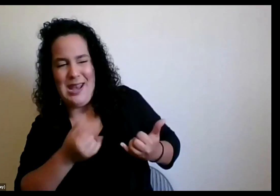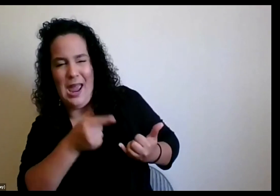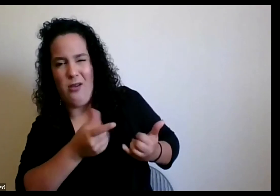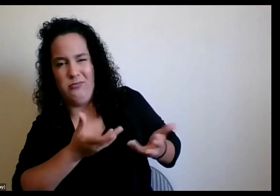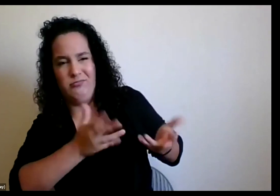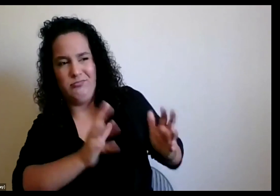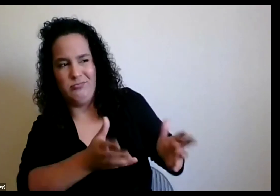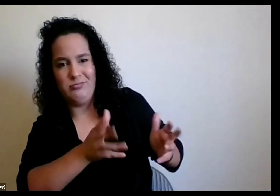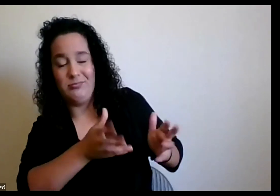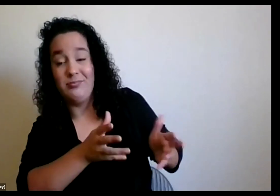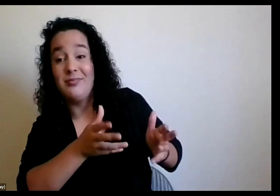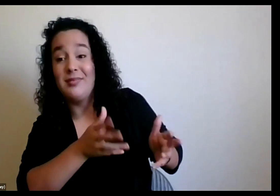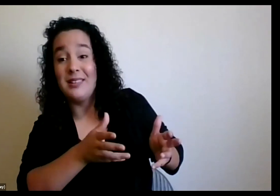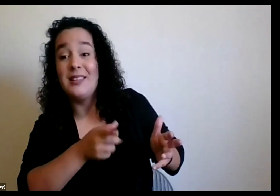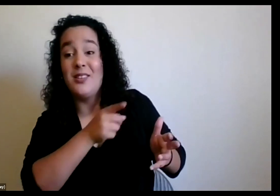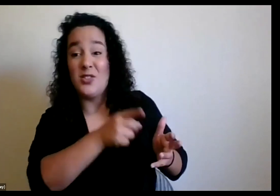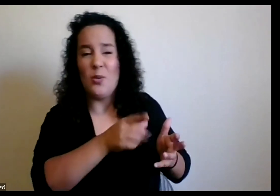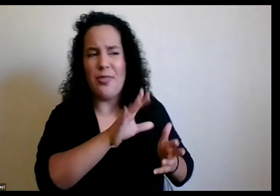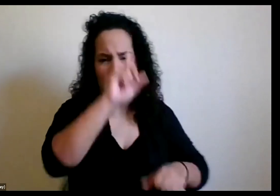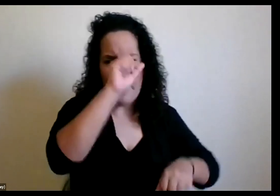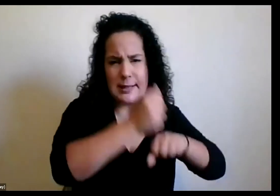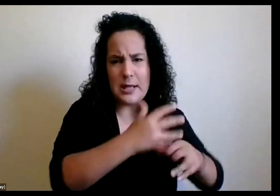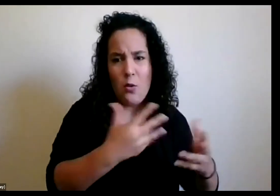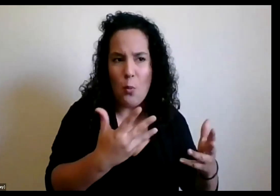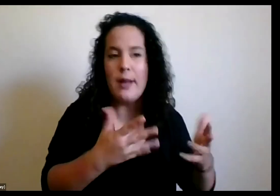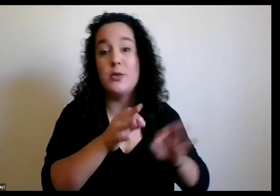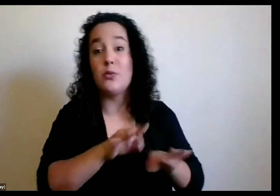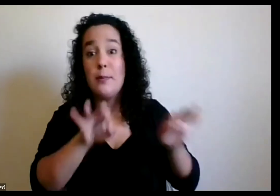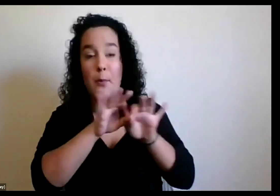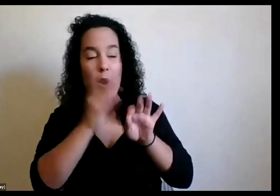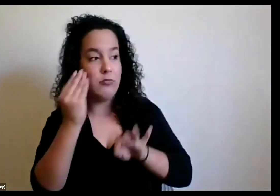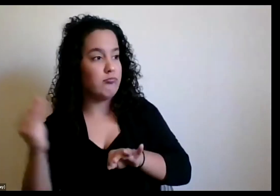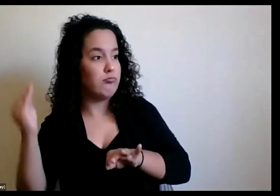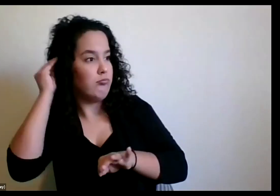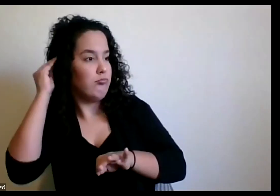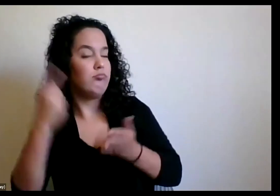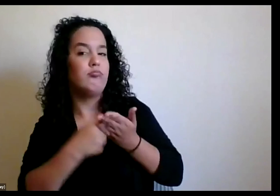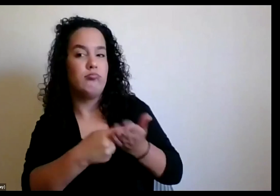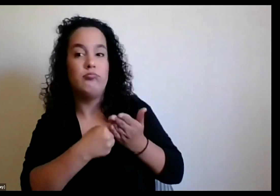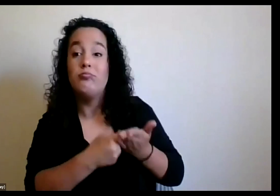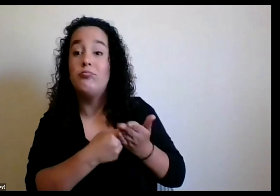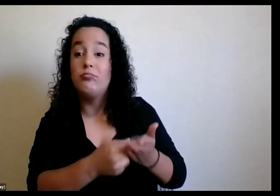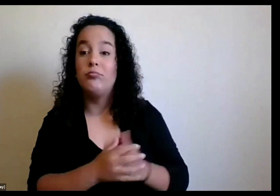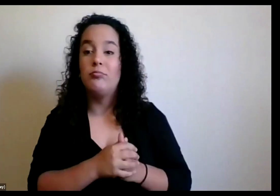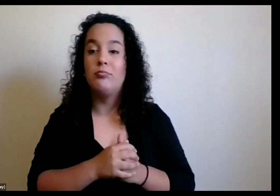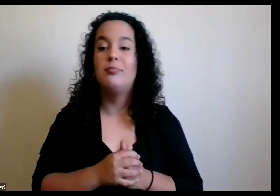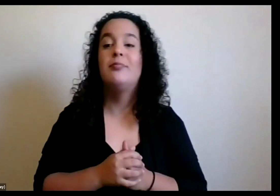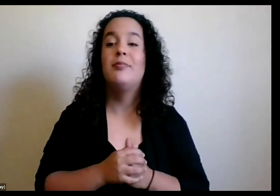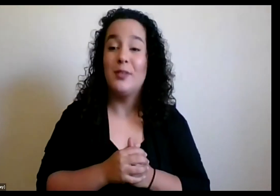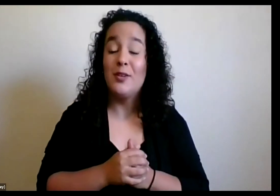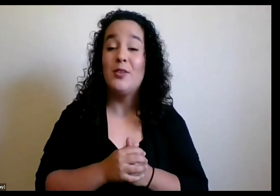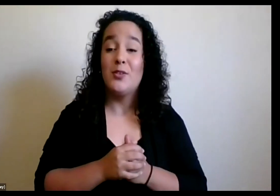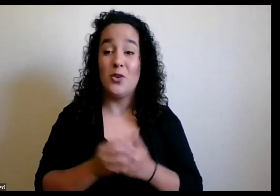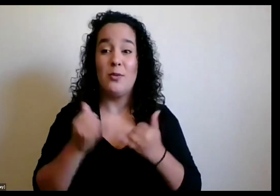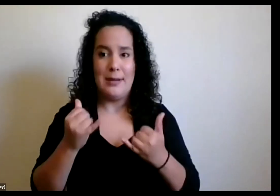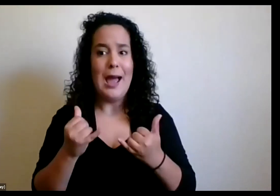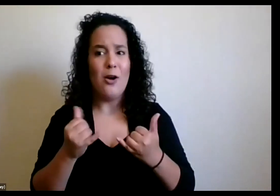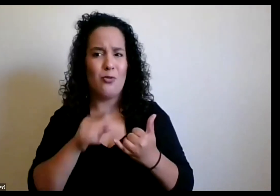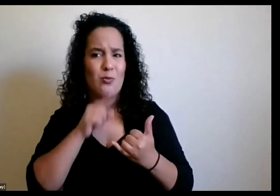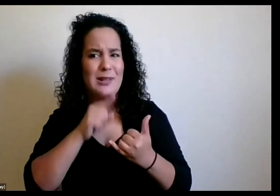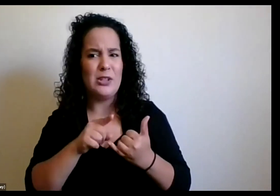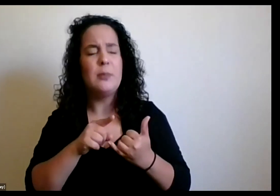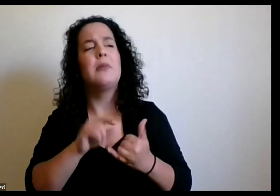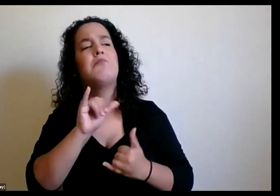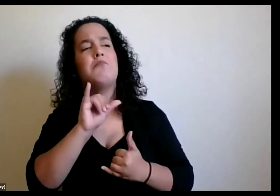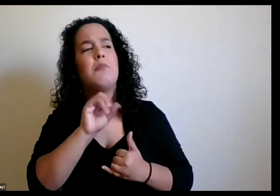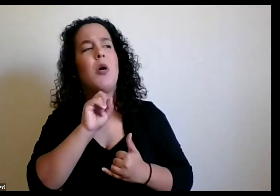the mindset that folks are holding. So I think it can give you a set of tools in some ways to tailor what, to say the thing that must